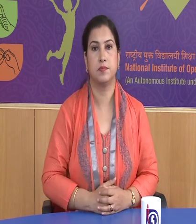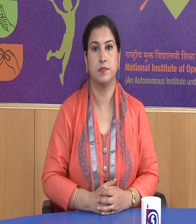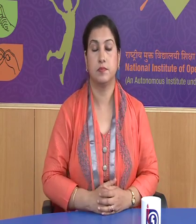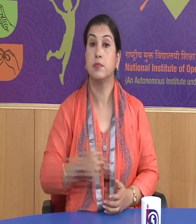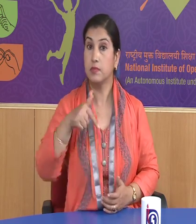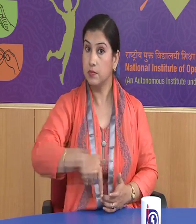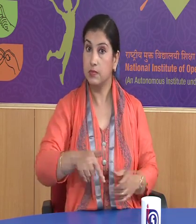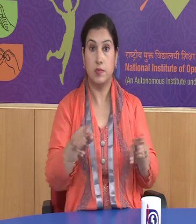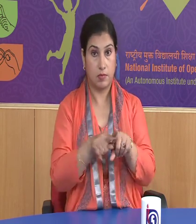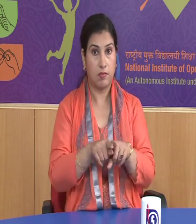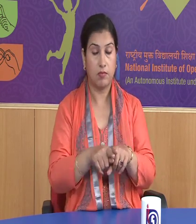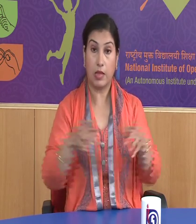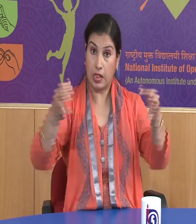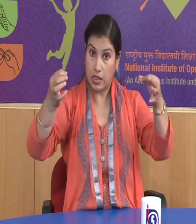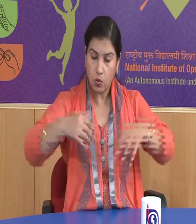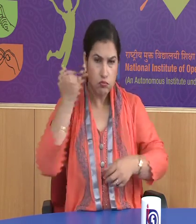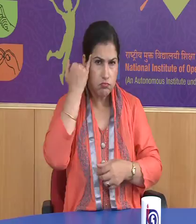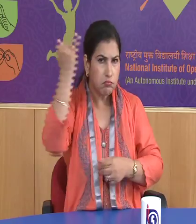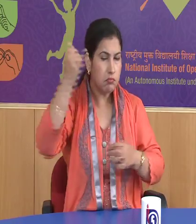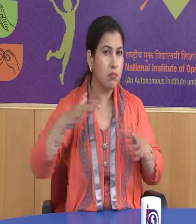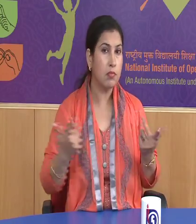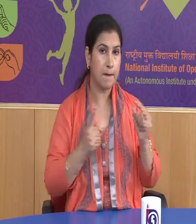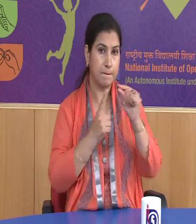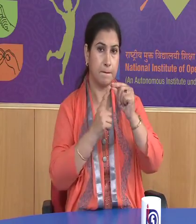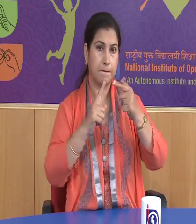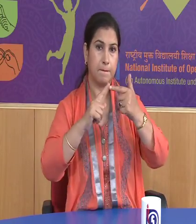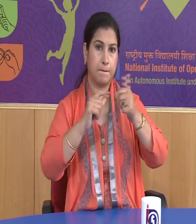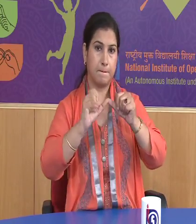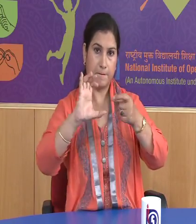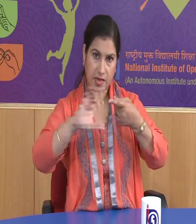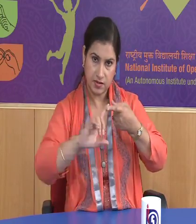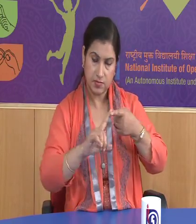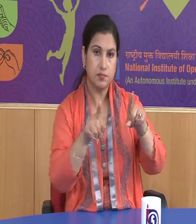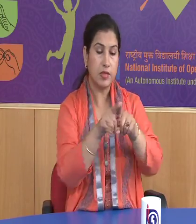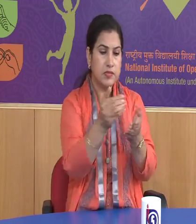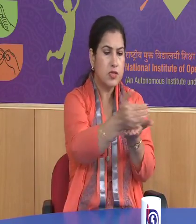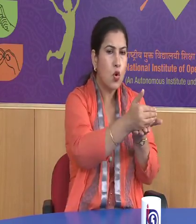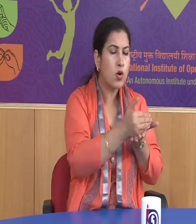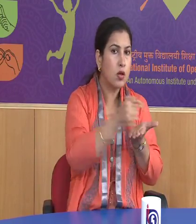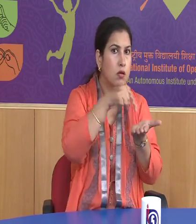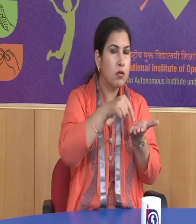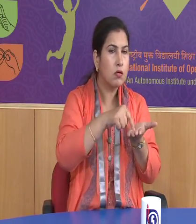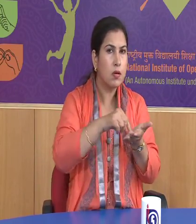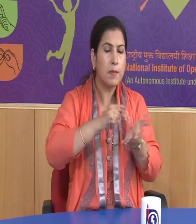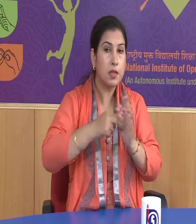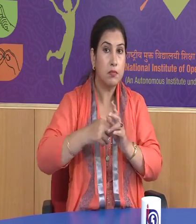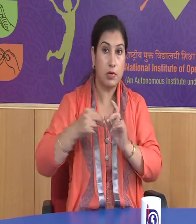Therefore, the new idea of peace and security is not related to military attacks